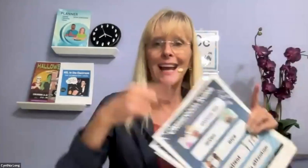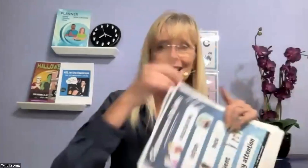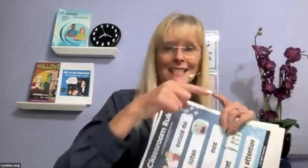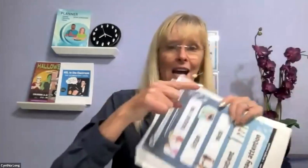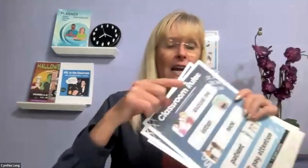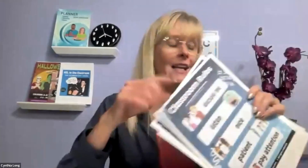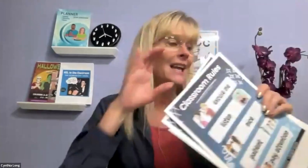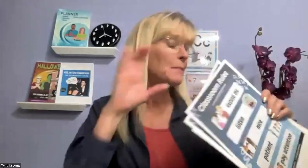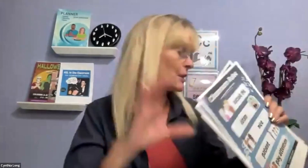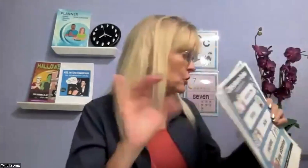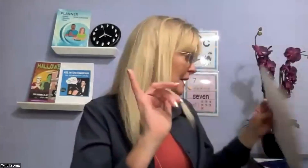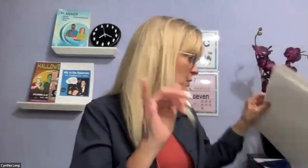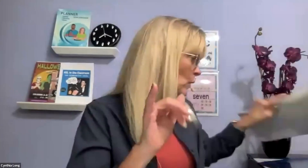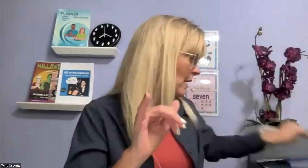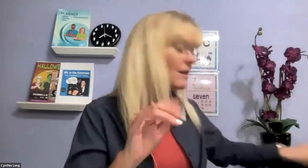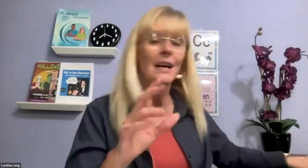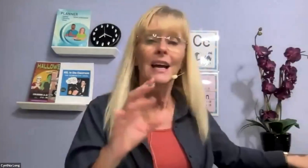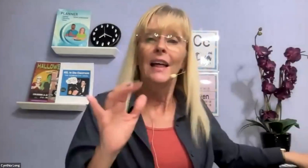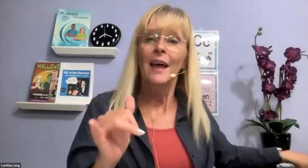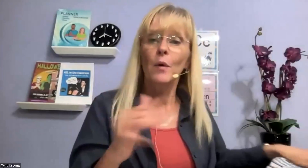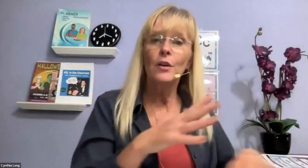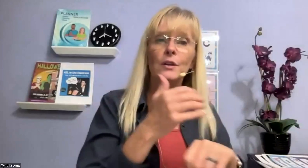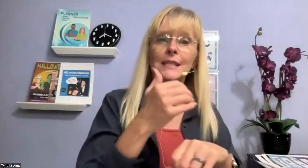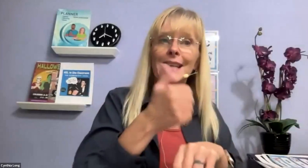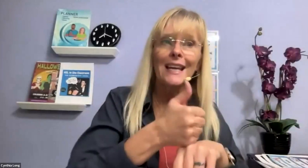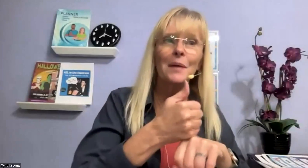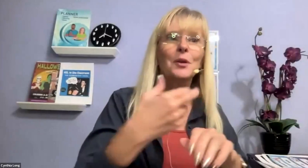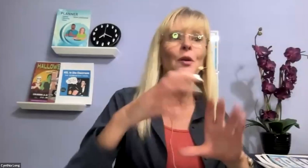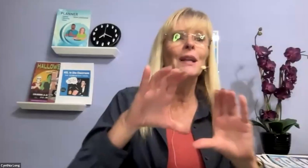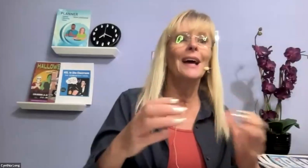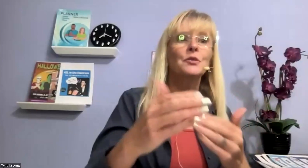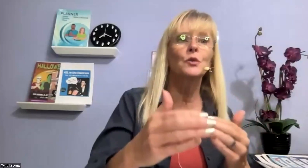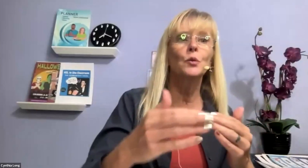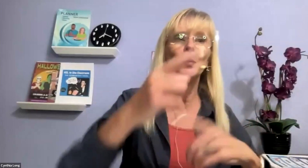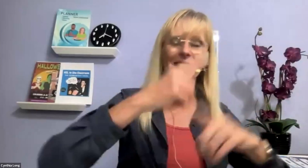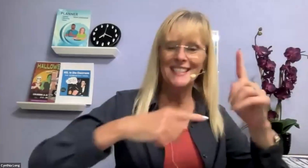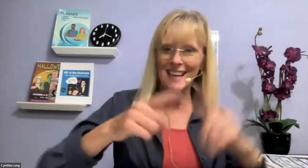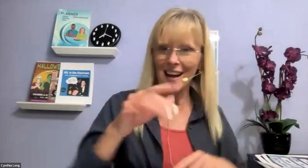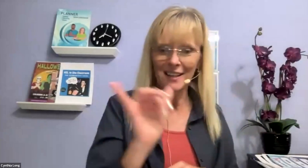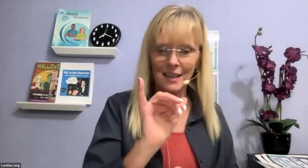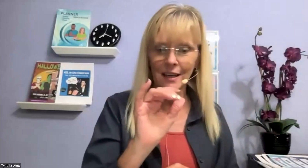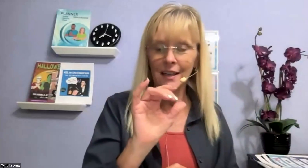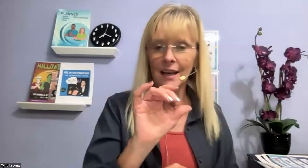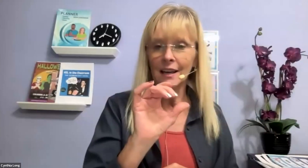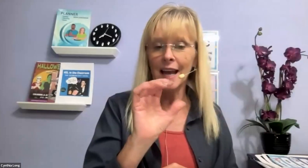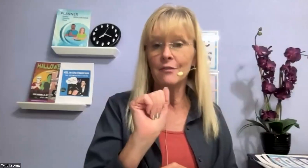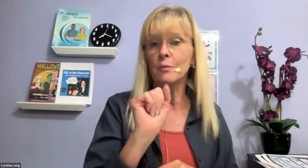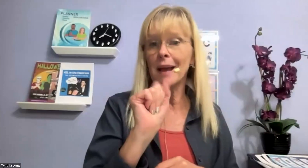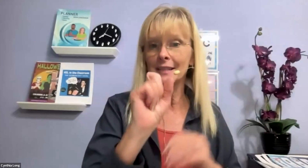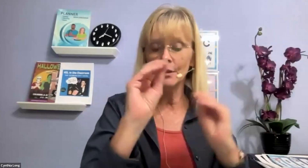has a sign in the picture as well. That way you're setting up your classroom with signs from ASL